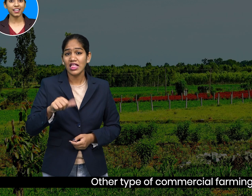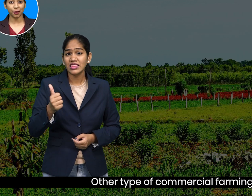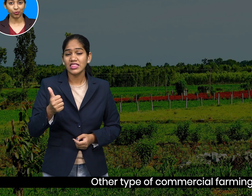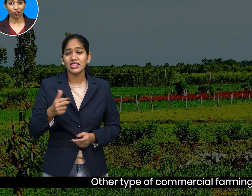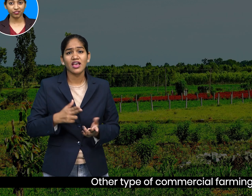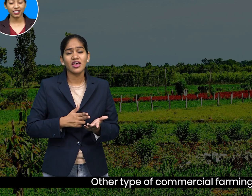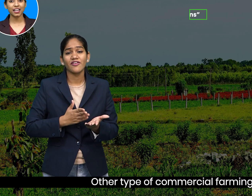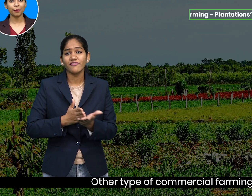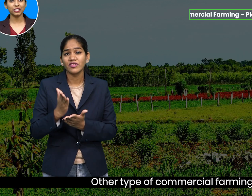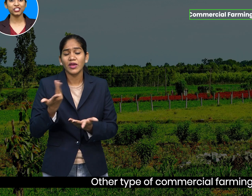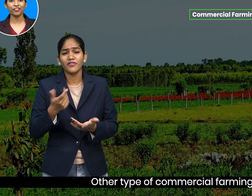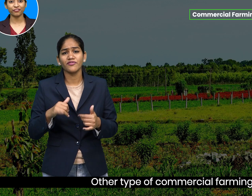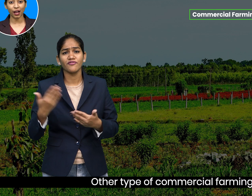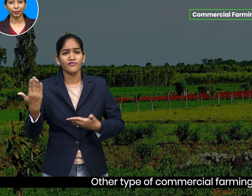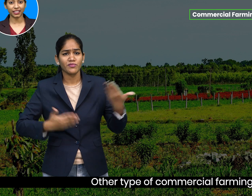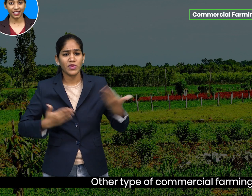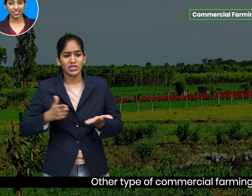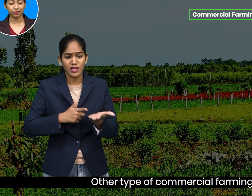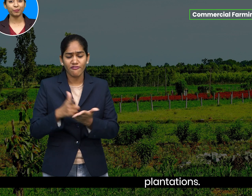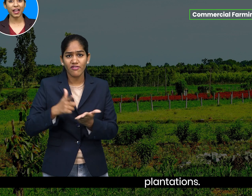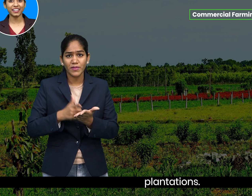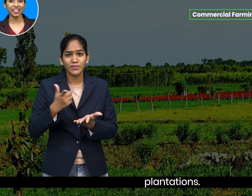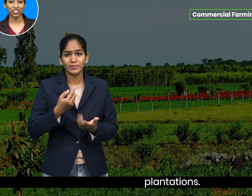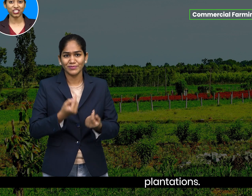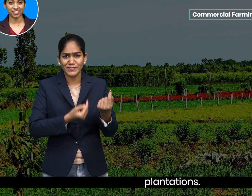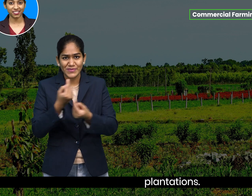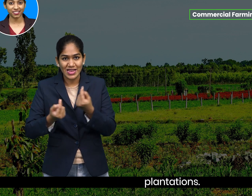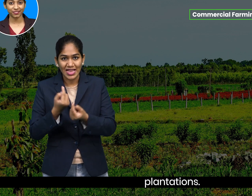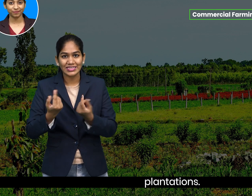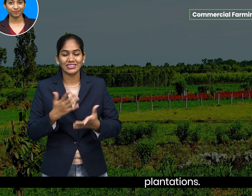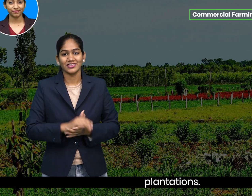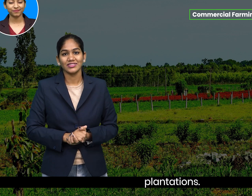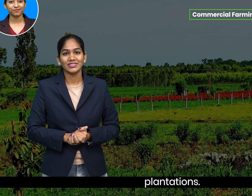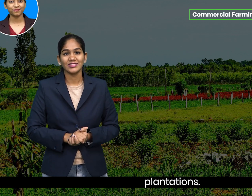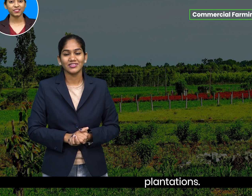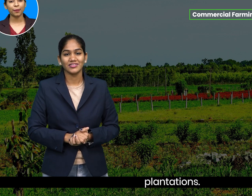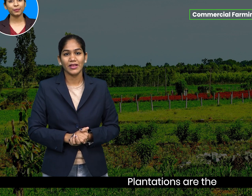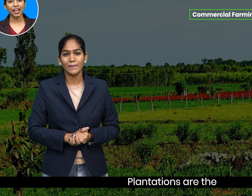Other type of commercial farming is plantations.